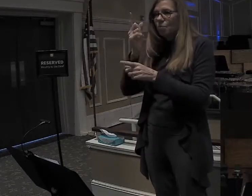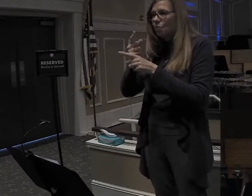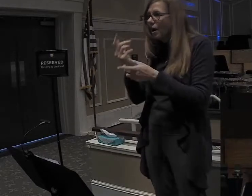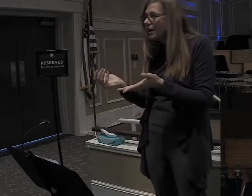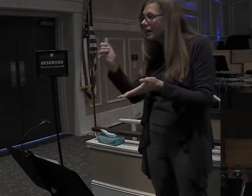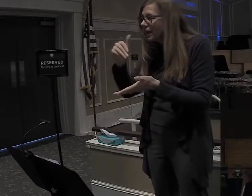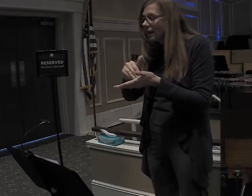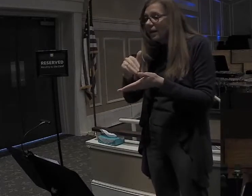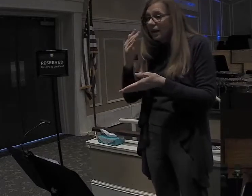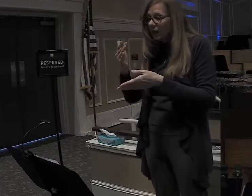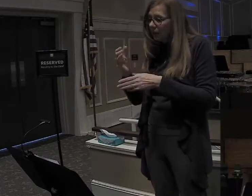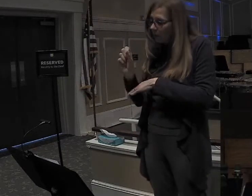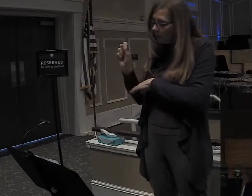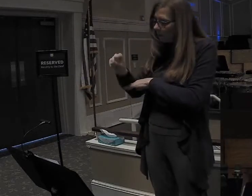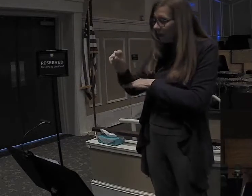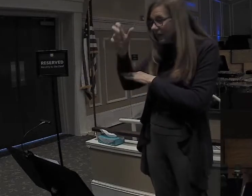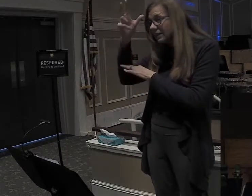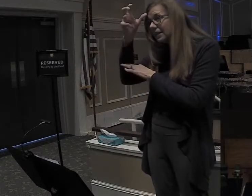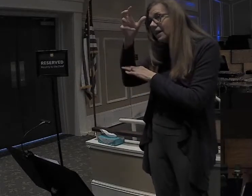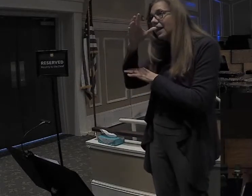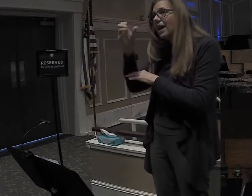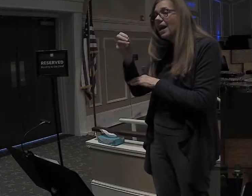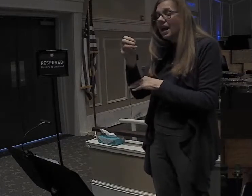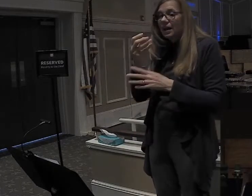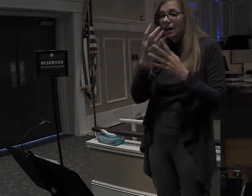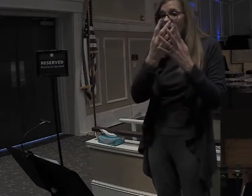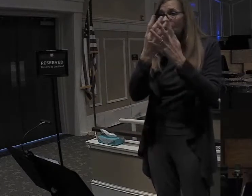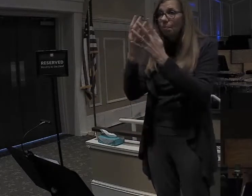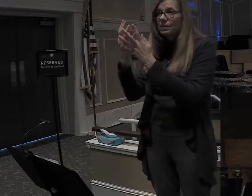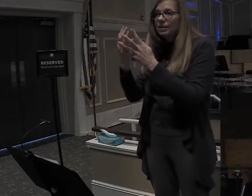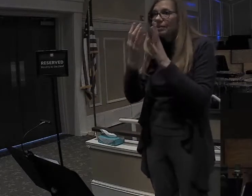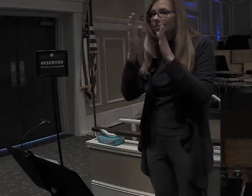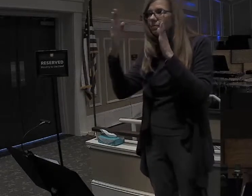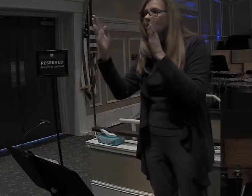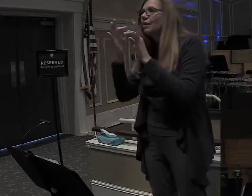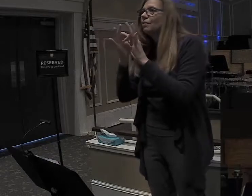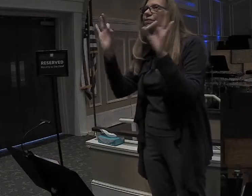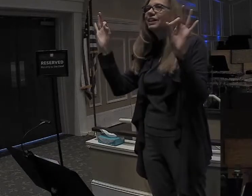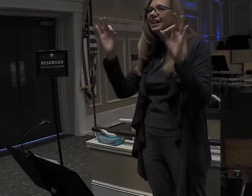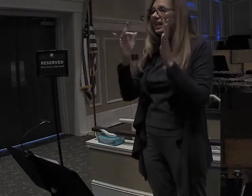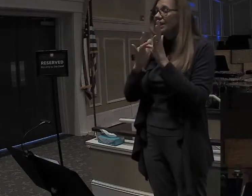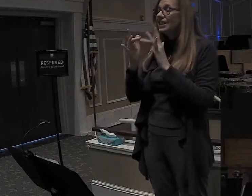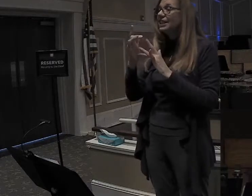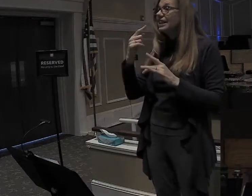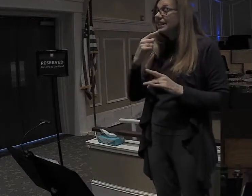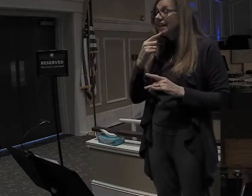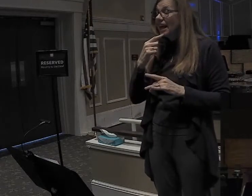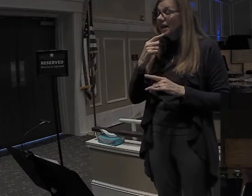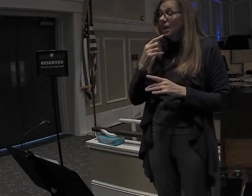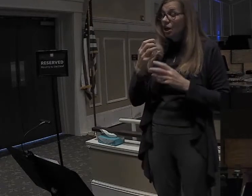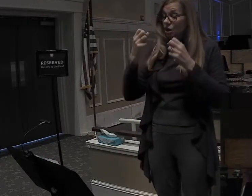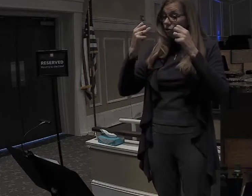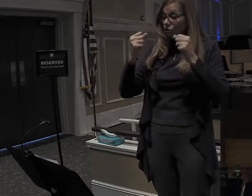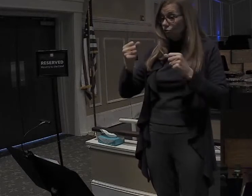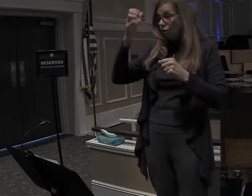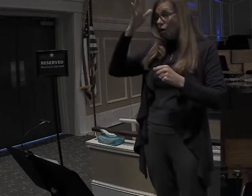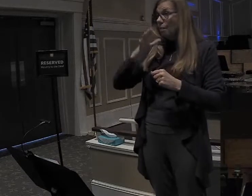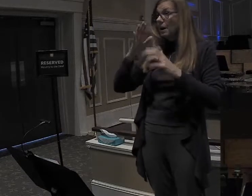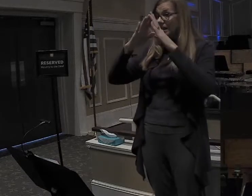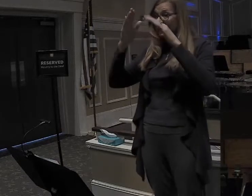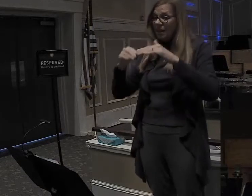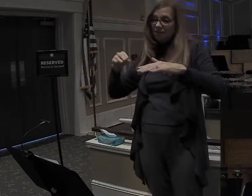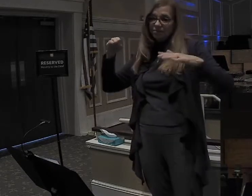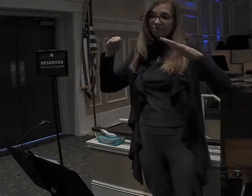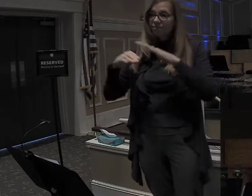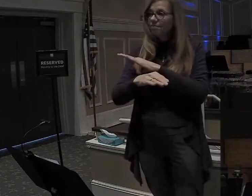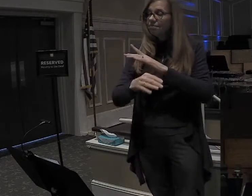Satan, and he will set the prisoners free. Or as Jesus put it, he'll come into the strong man's house, and he'll bind